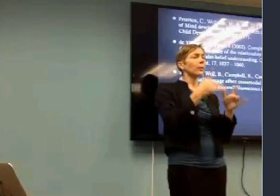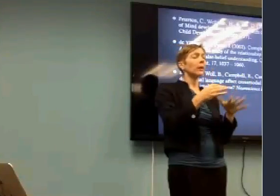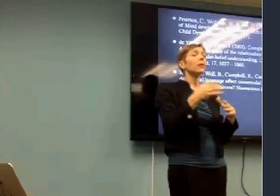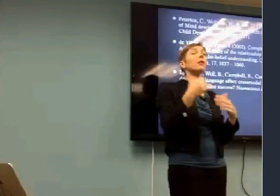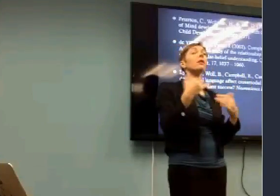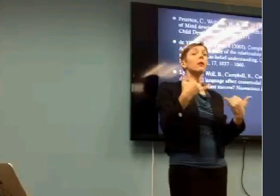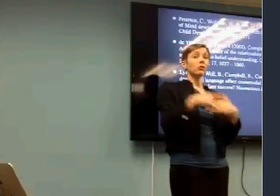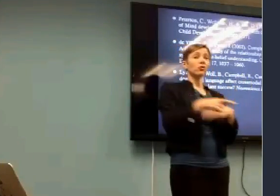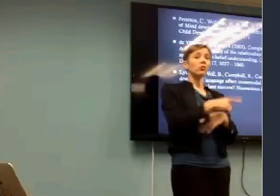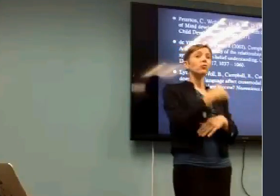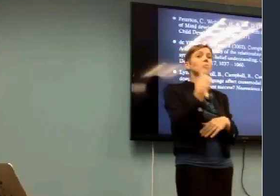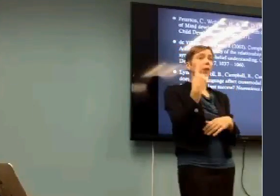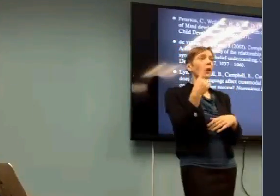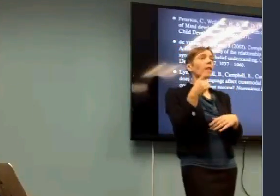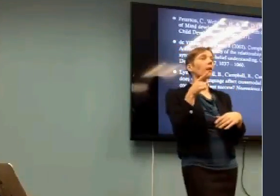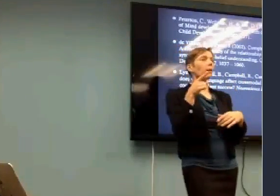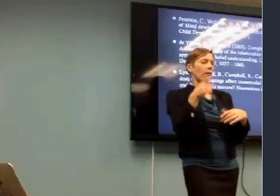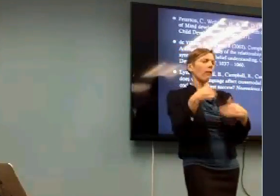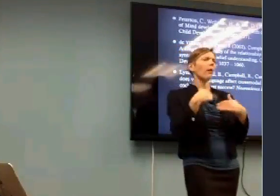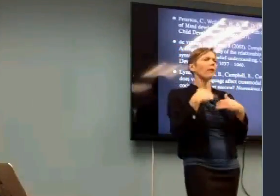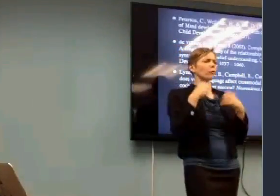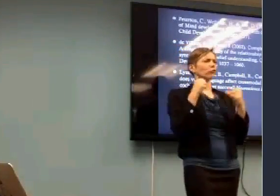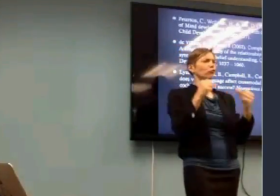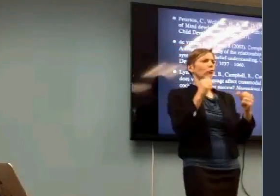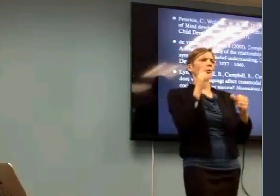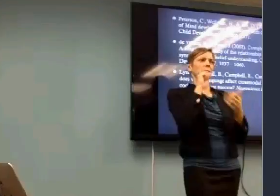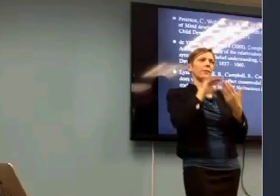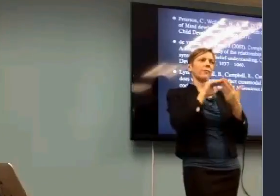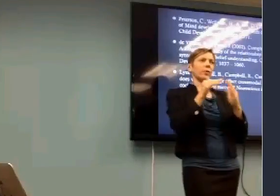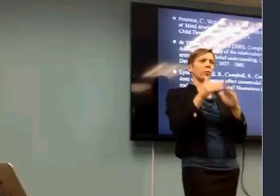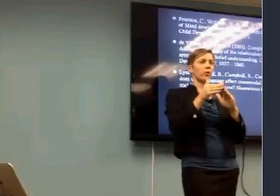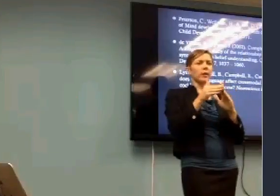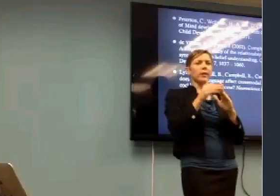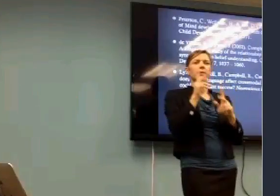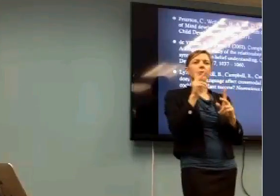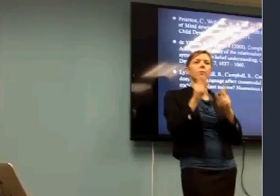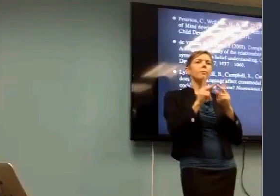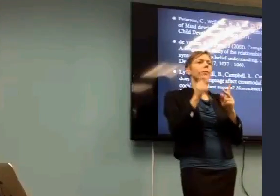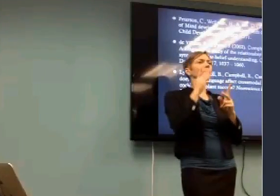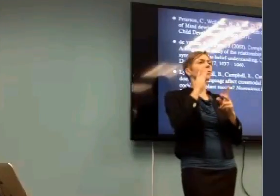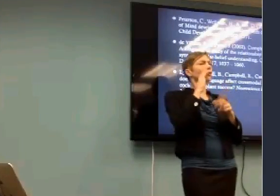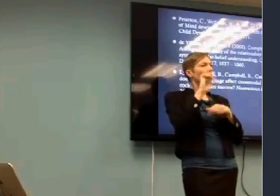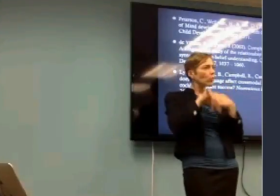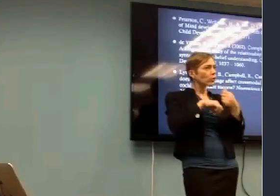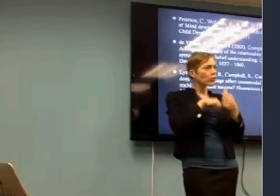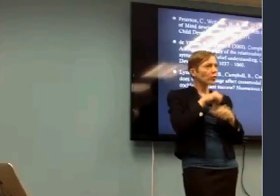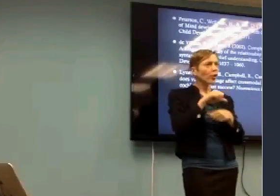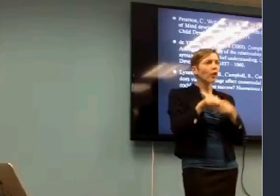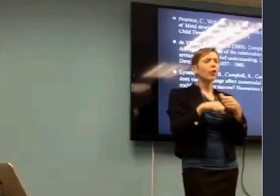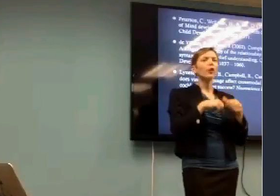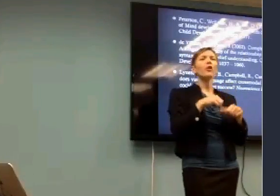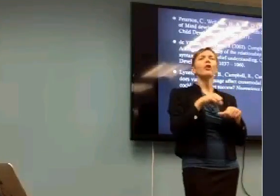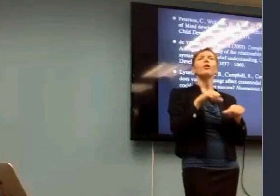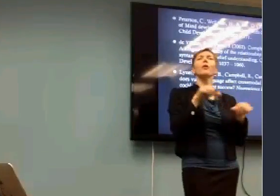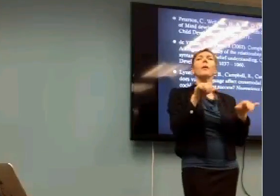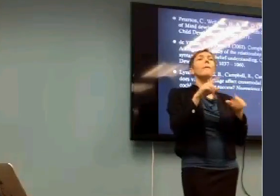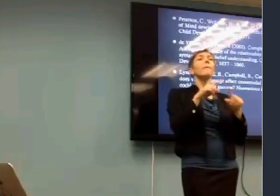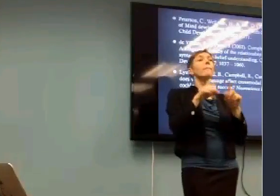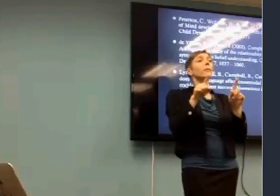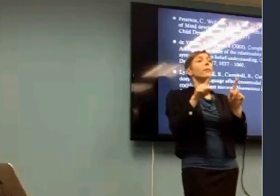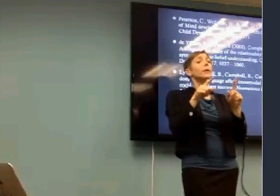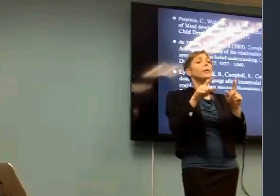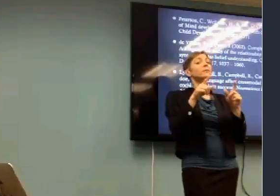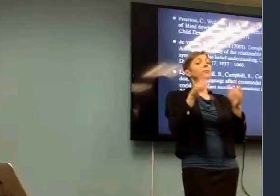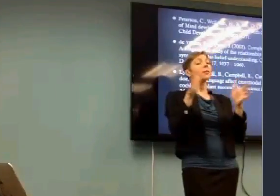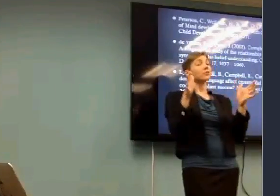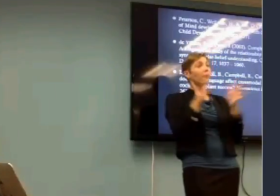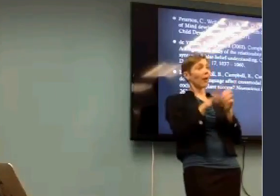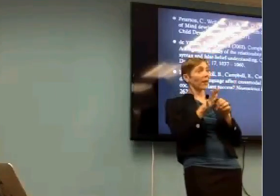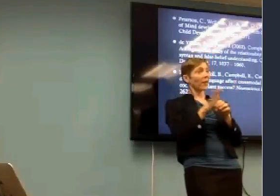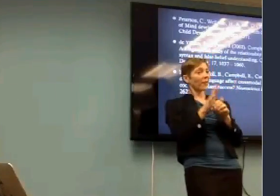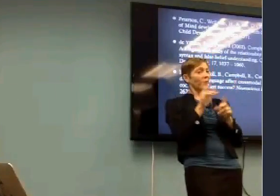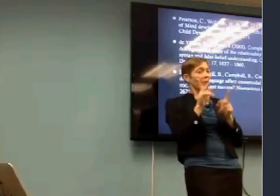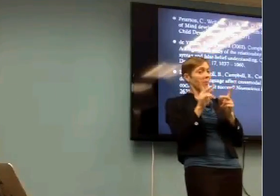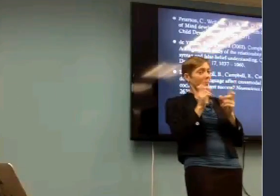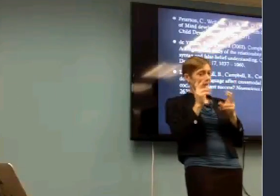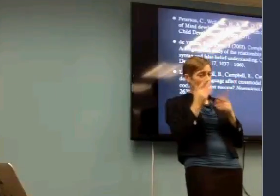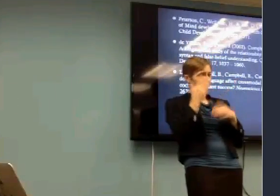people prior to the foundation of the school, but today we do see a strong deaf community where people know one another, interact with one